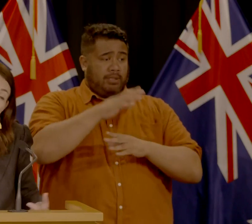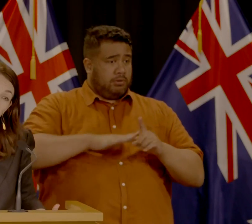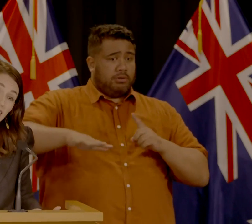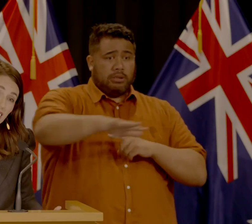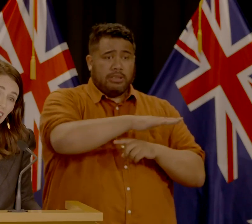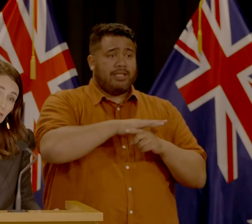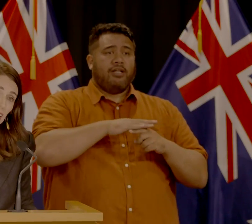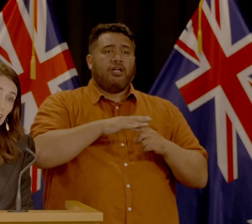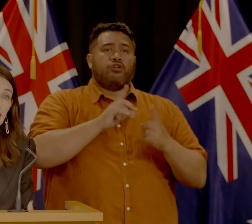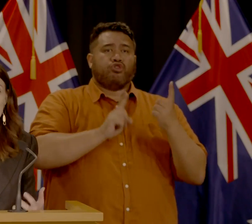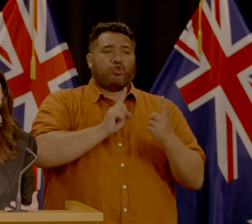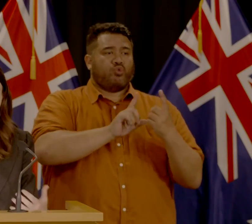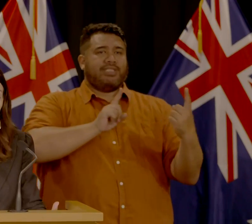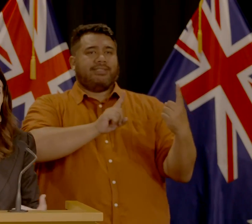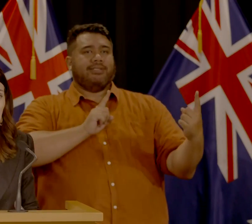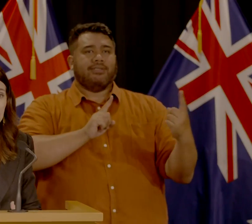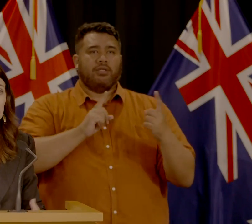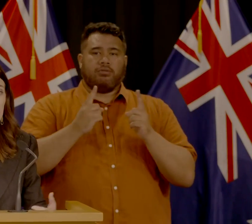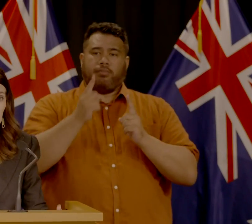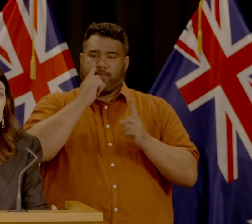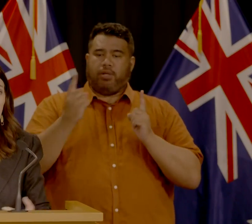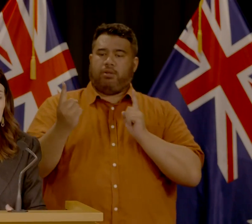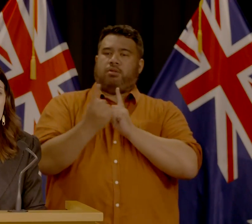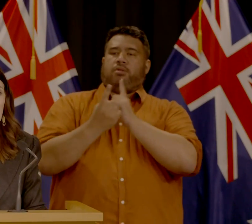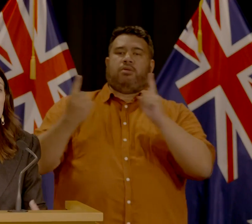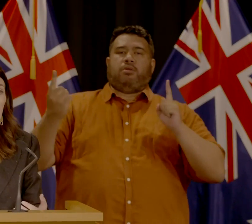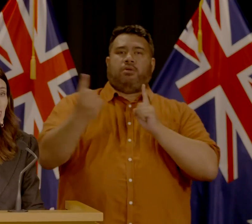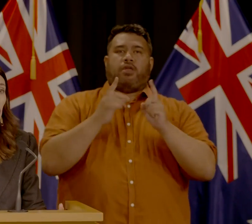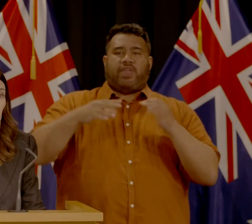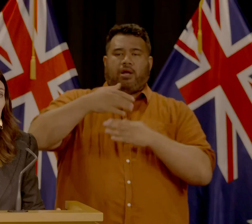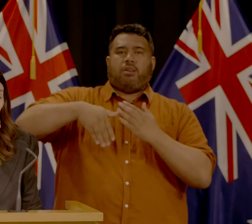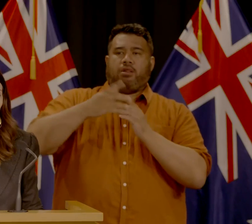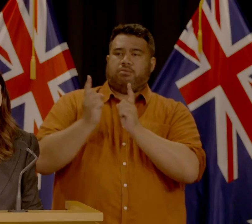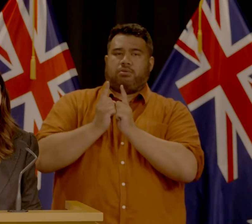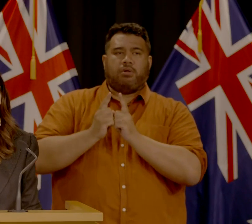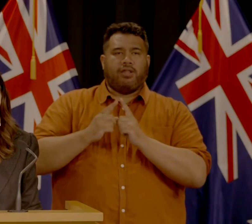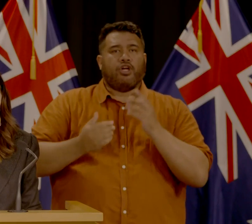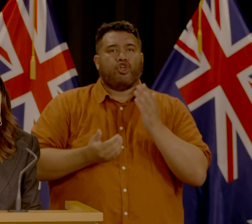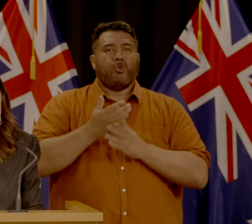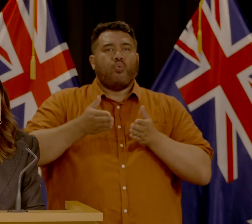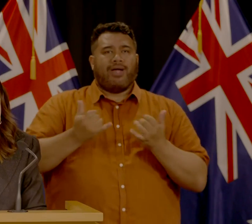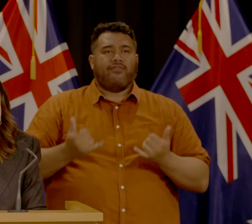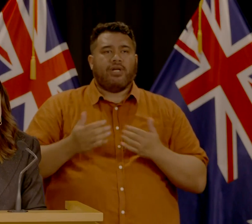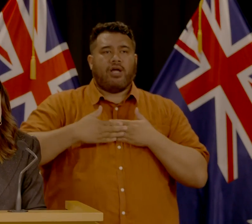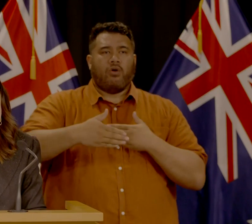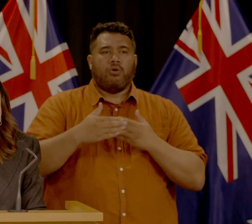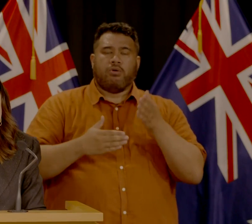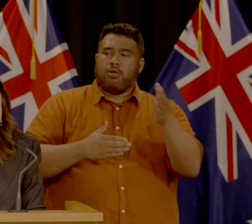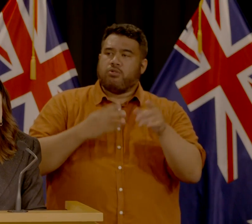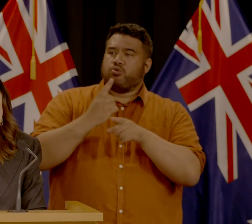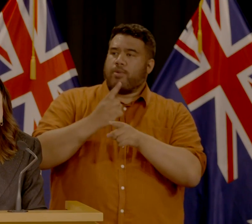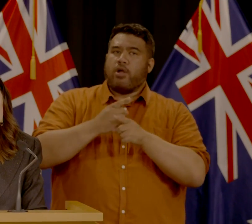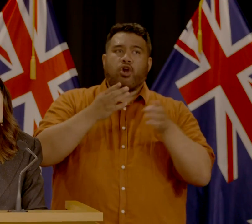in, social distancing. That's the way that we have to start behaving now. That is our new normal. What about the repositioning